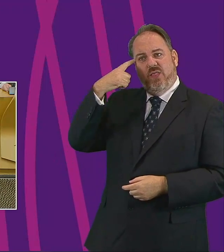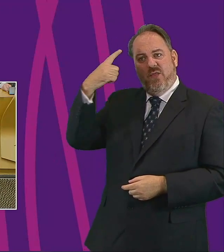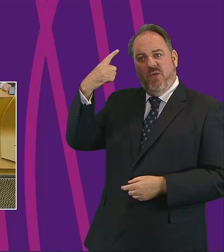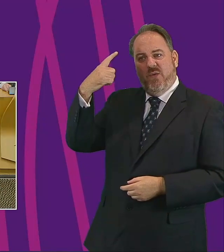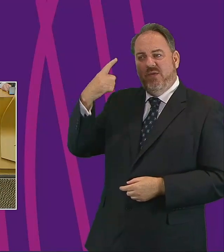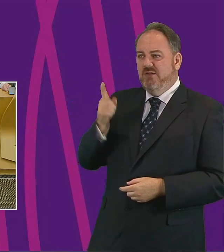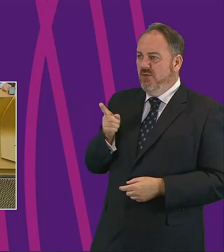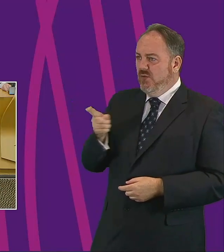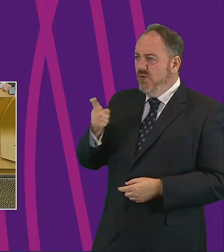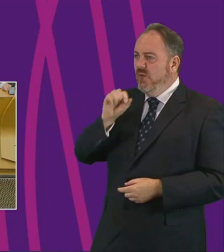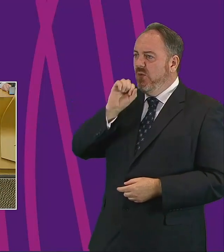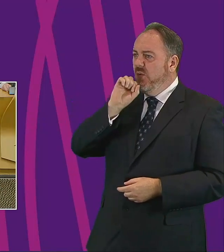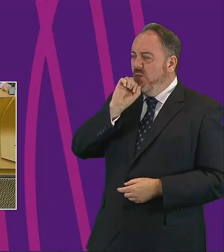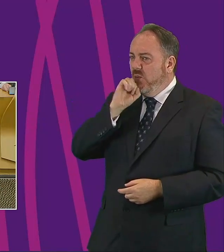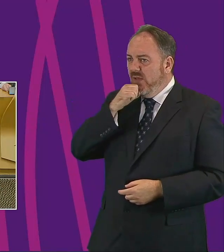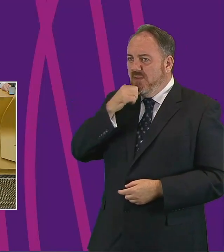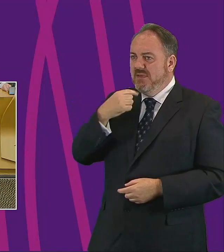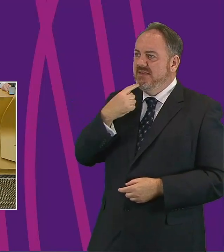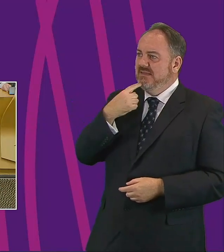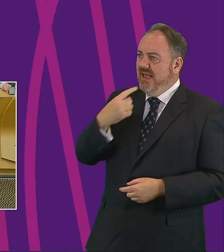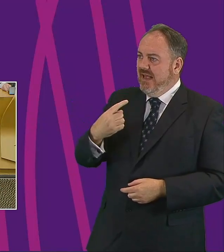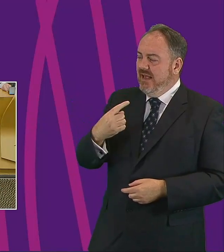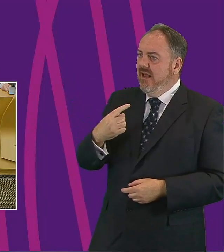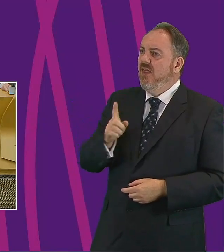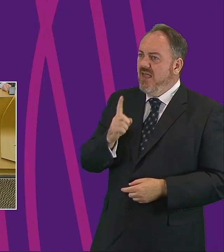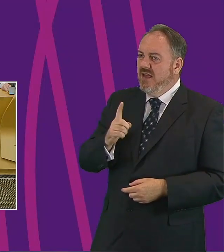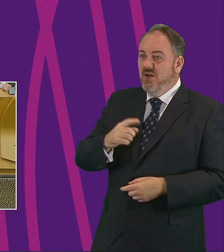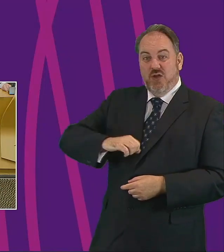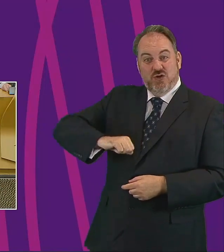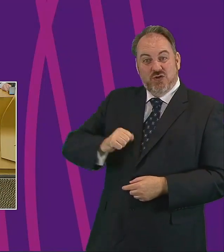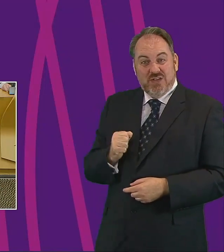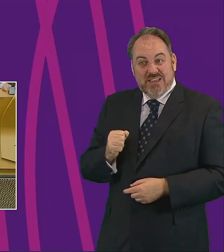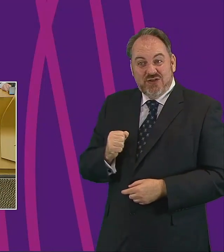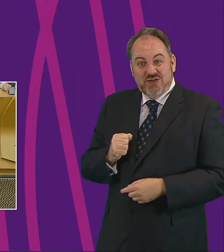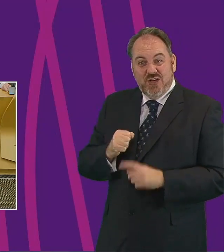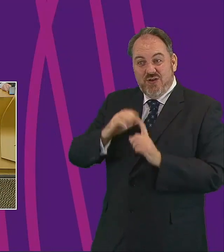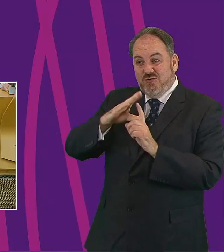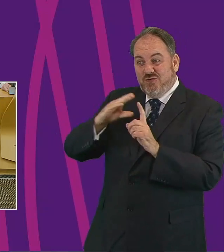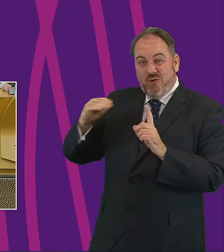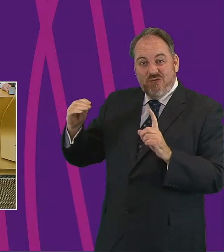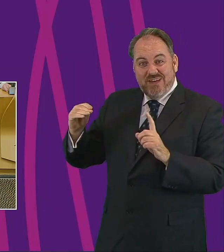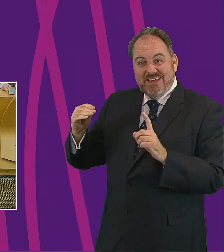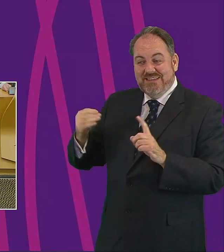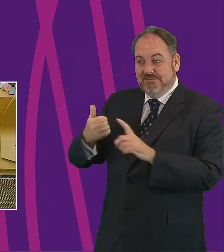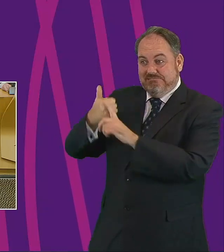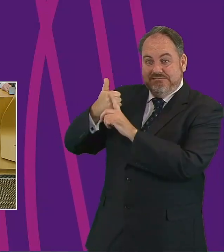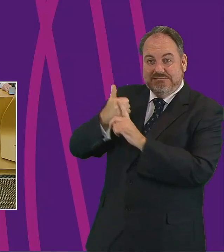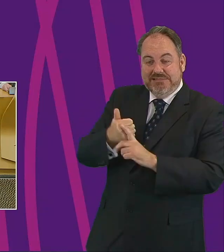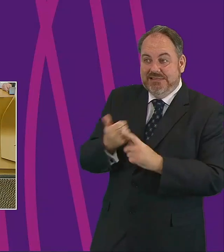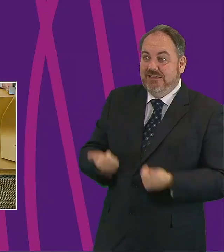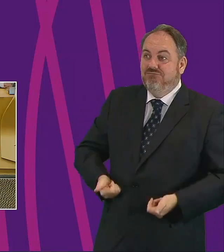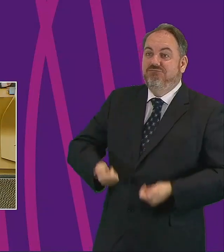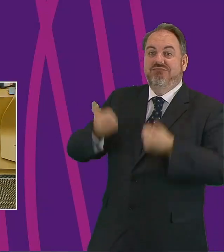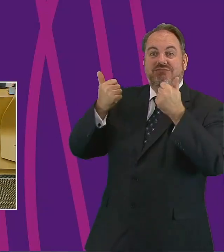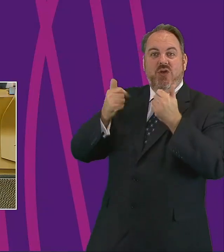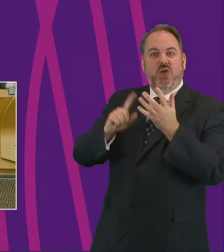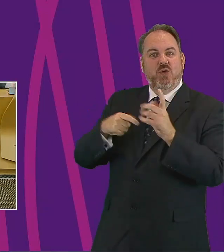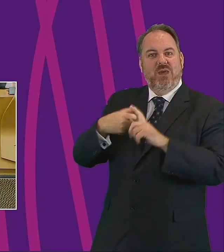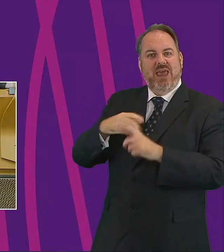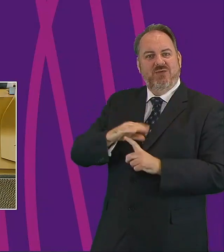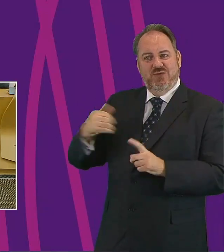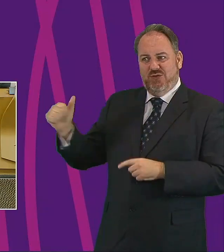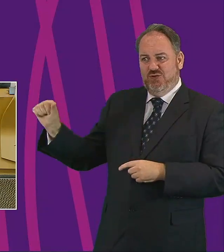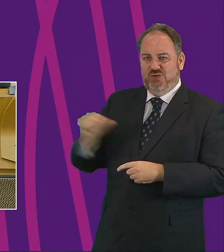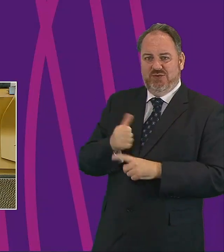to extol the virtues of Scotland being governed by a Conservative Westminster government. I thought that might come from the other side of the chamber. You know, the